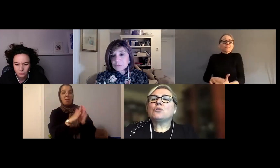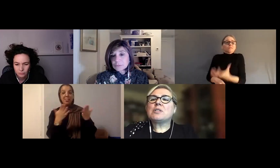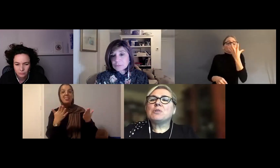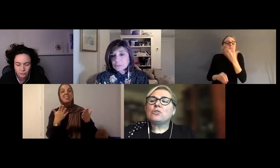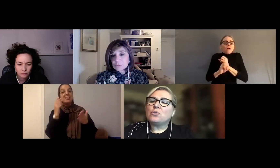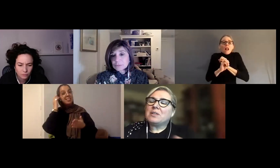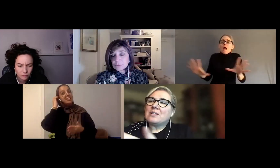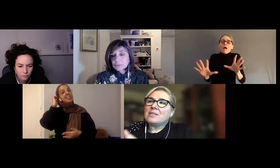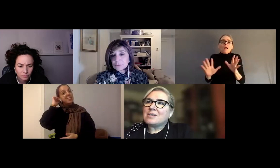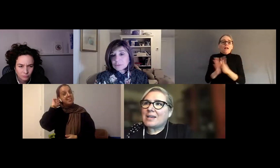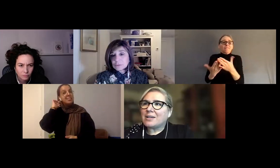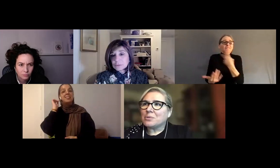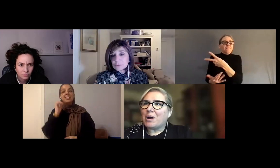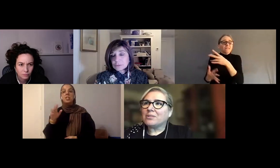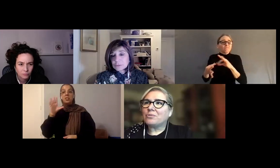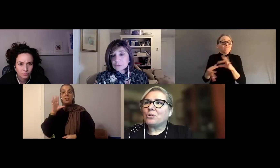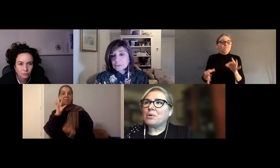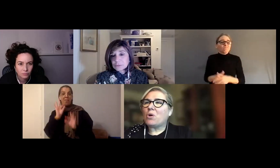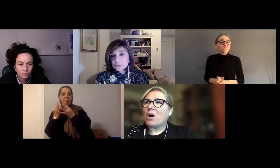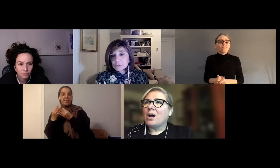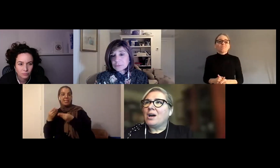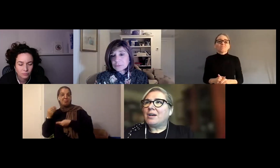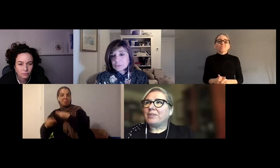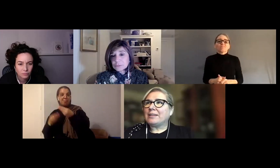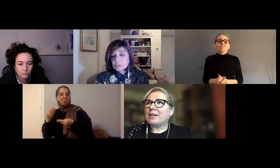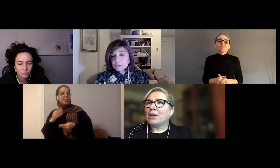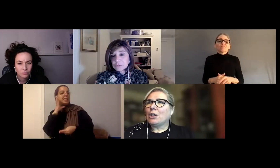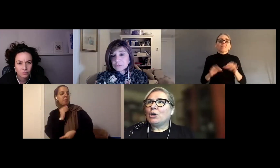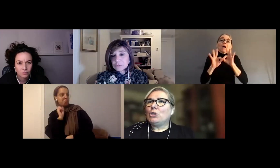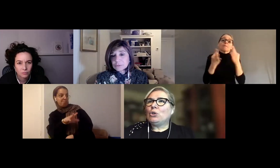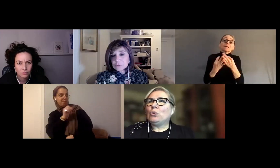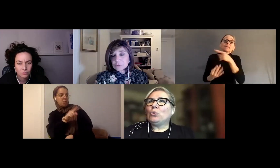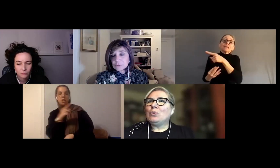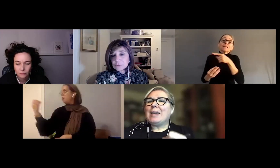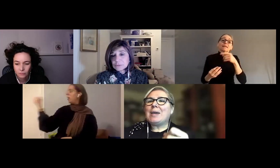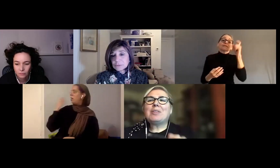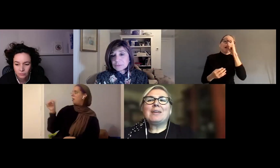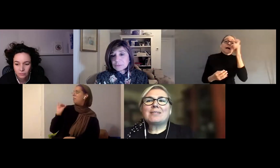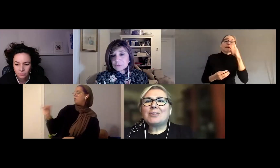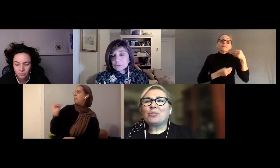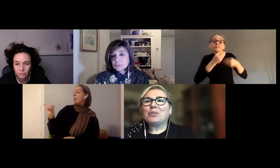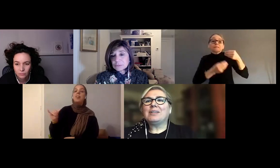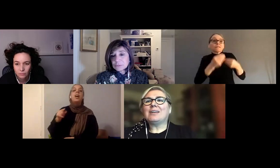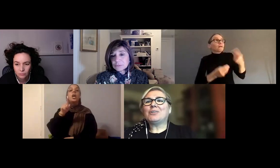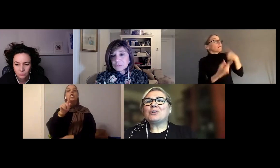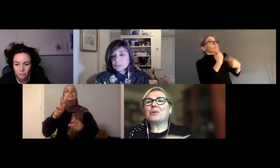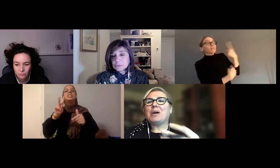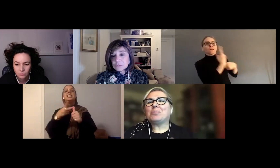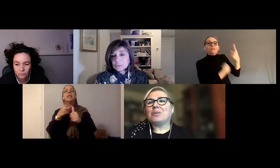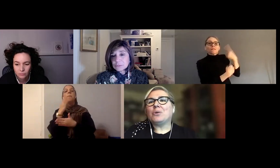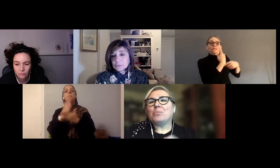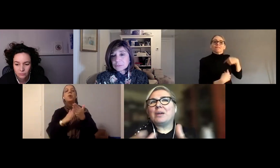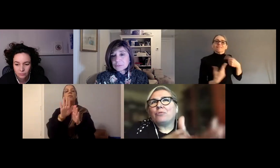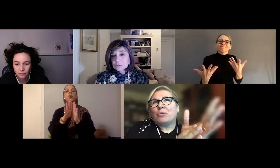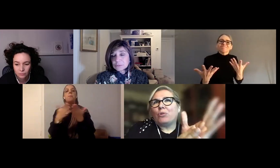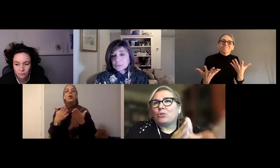that they transmitted to you. And then in the second part of your memoir, I felt like you name things differently. Like you talk about,